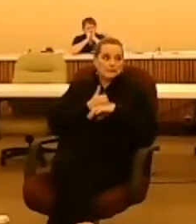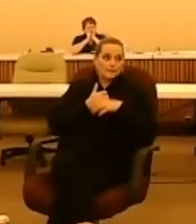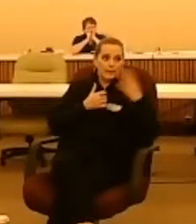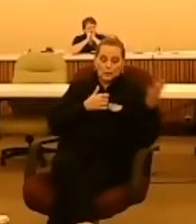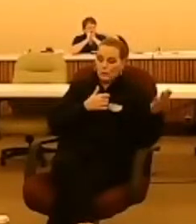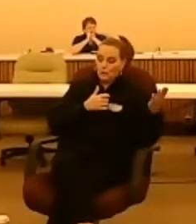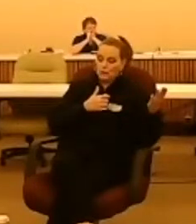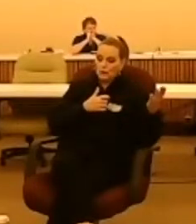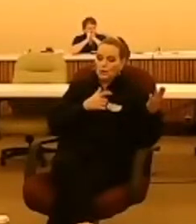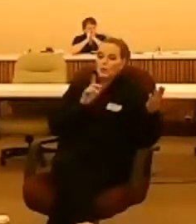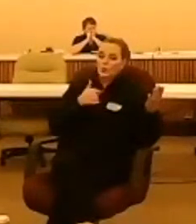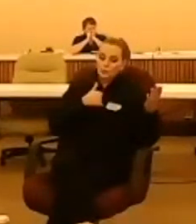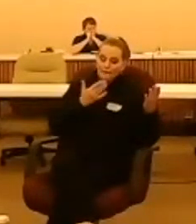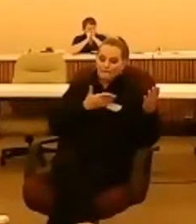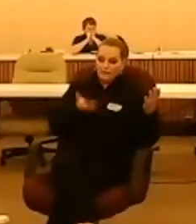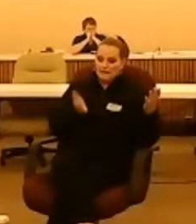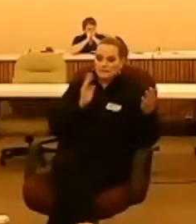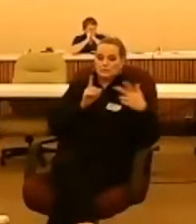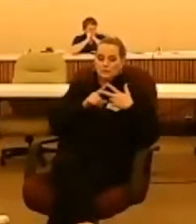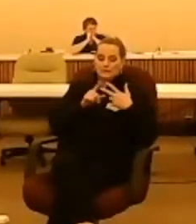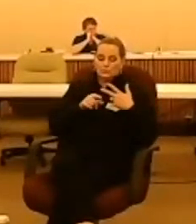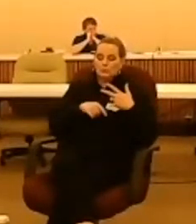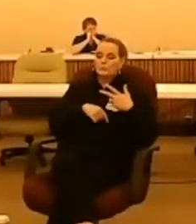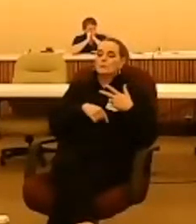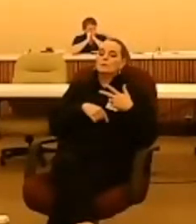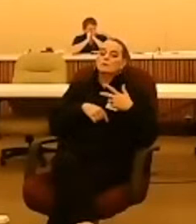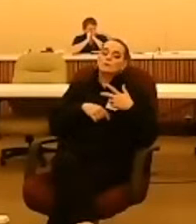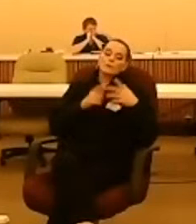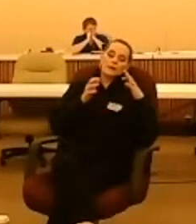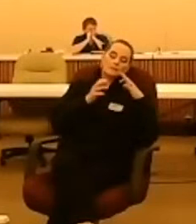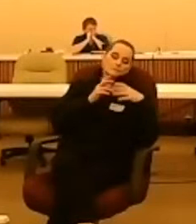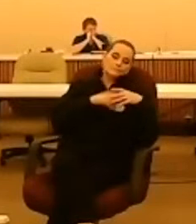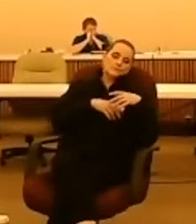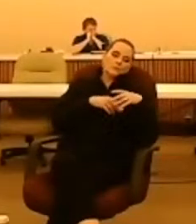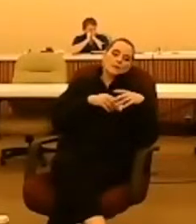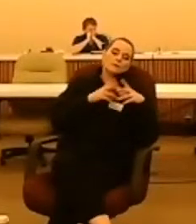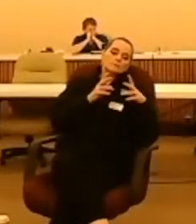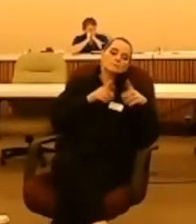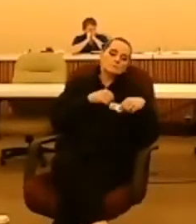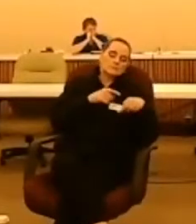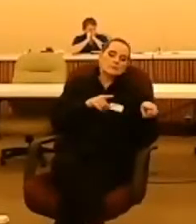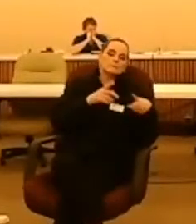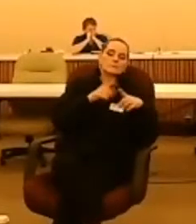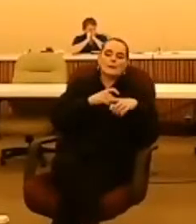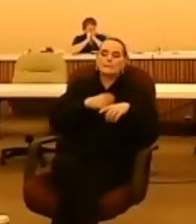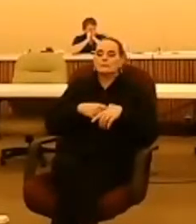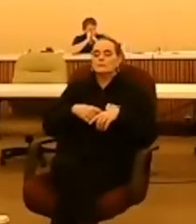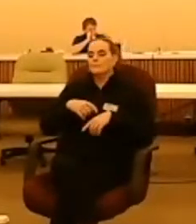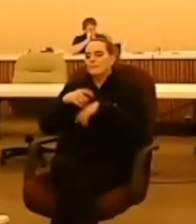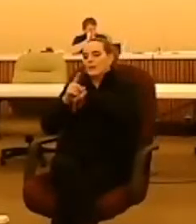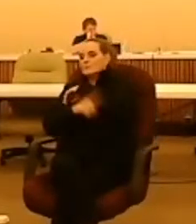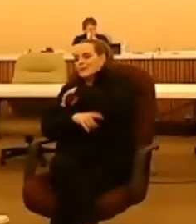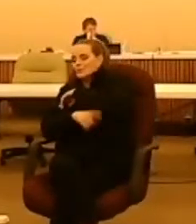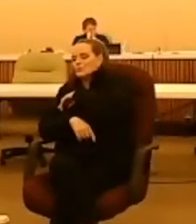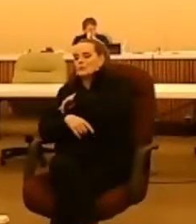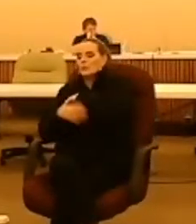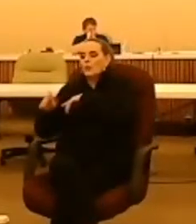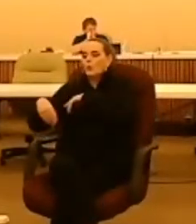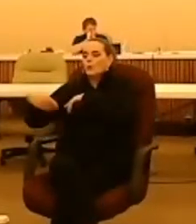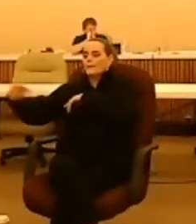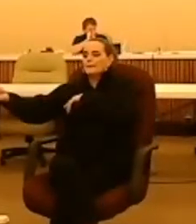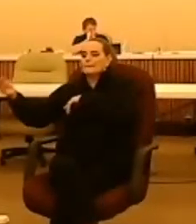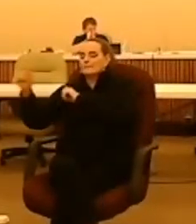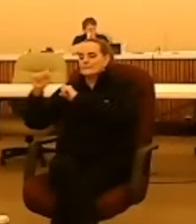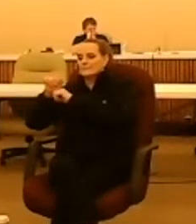is to have these things you can do, which is issuing a statement, issuing a censure, referring it to law enforcement if we do think it's